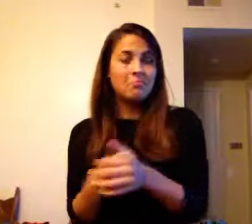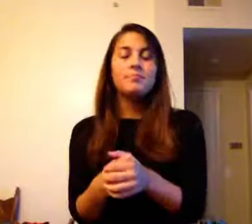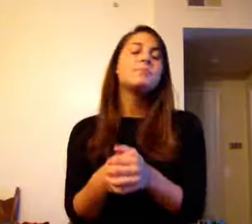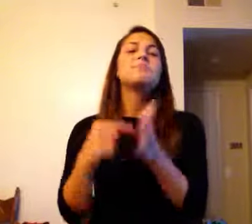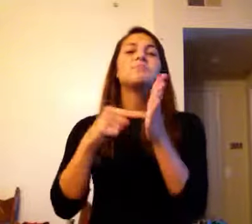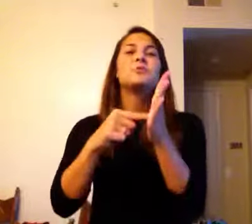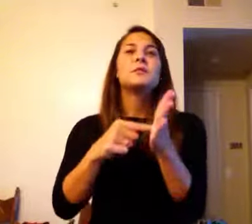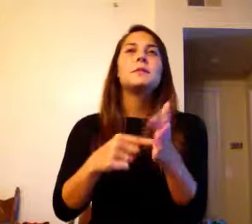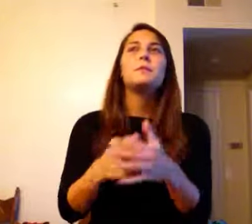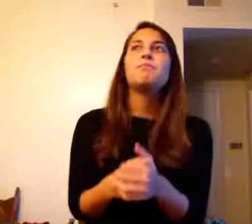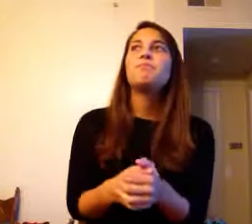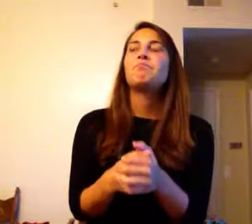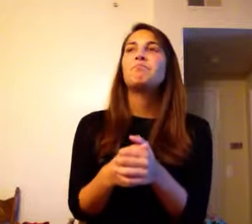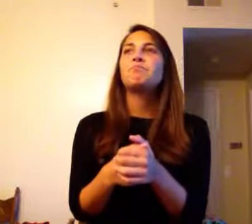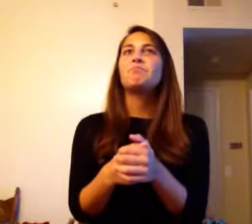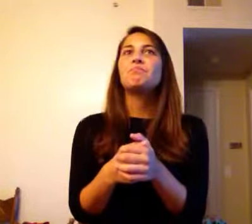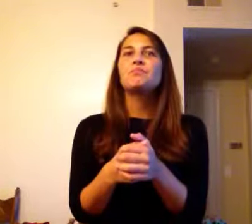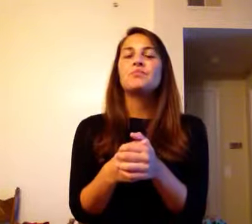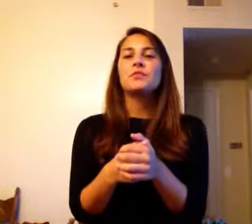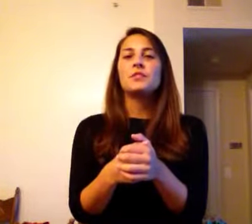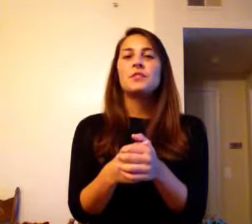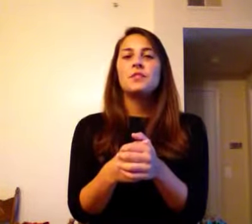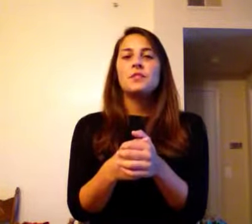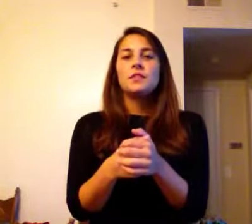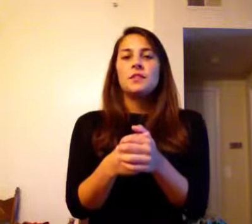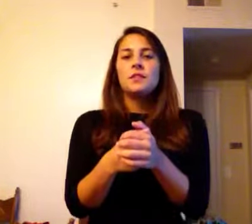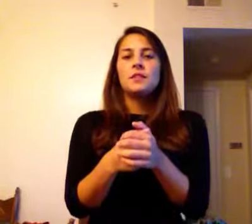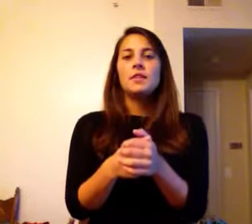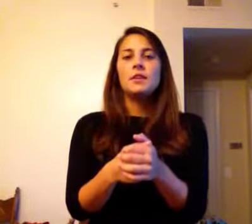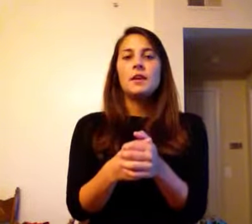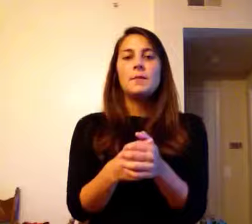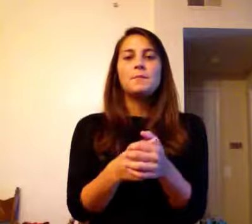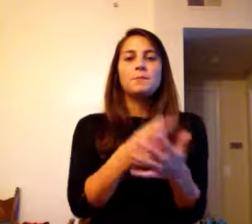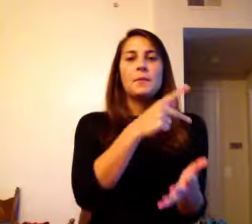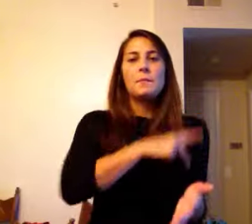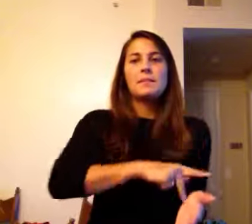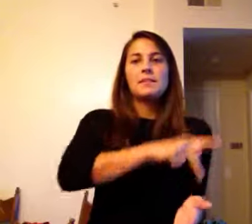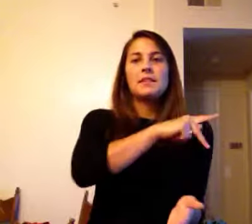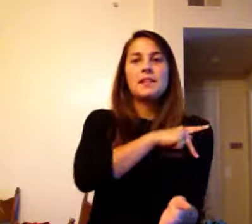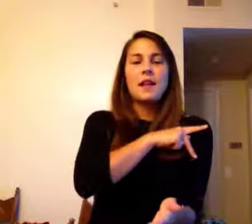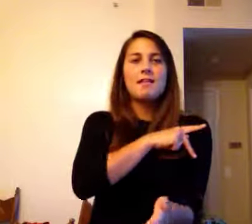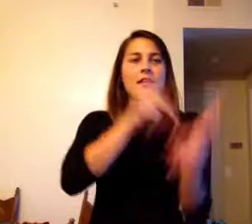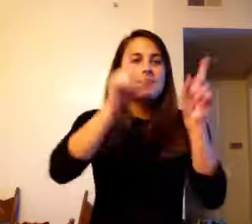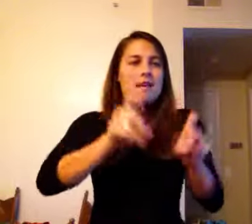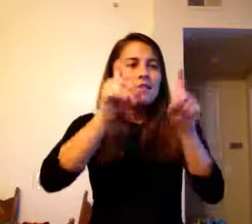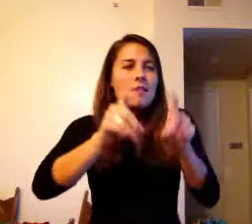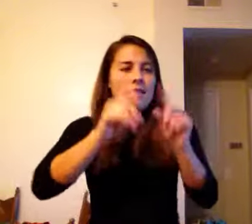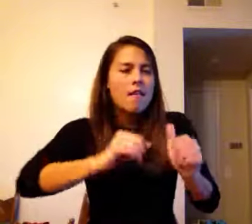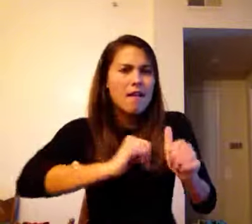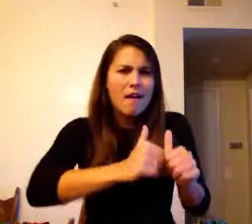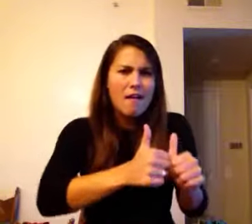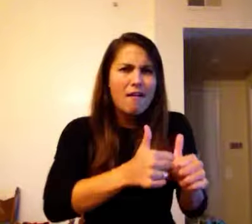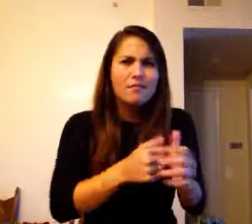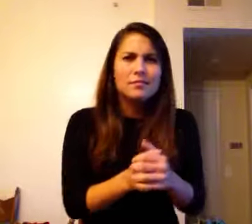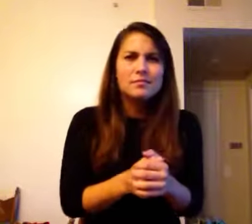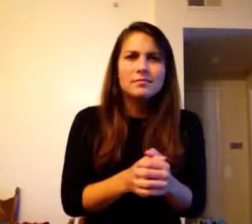are interested in devising ways that personality can be accurately assessed. Psychologists also study